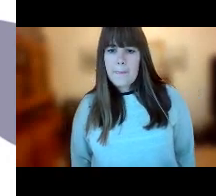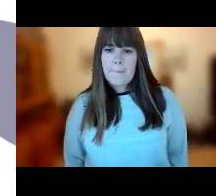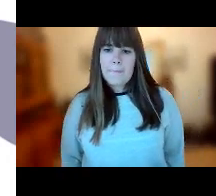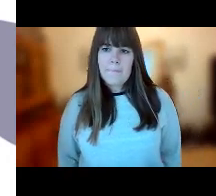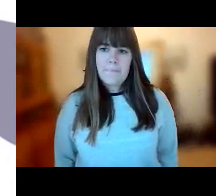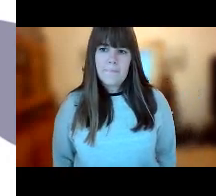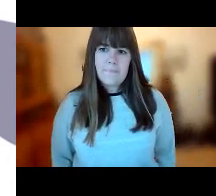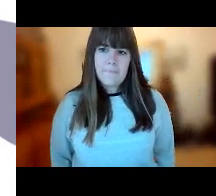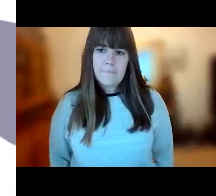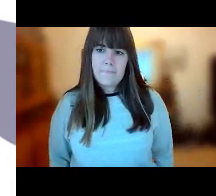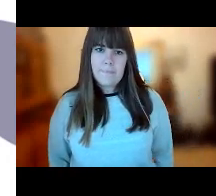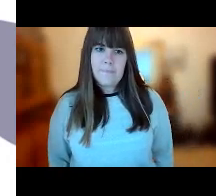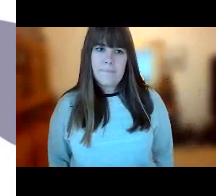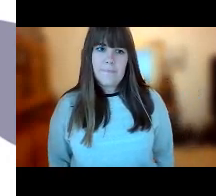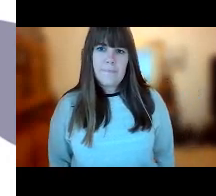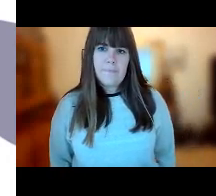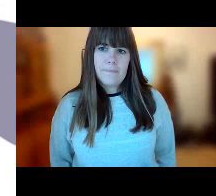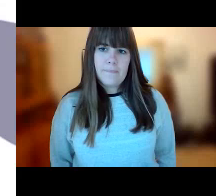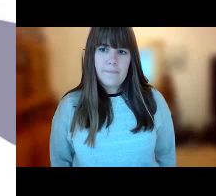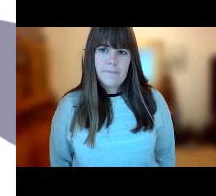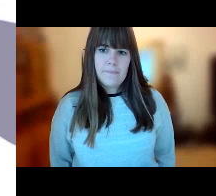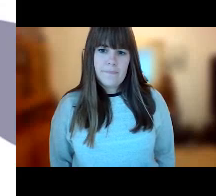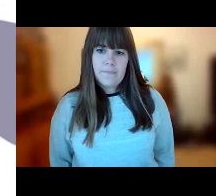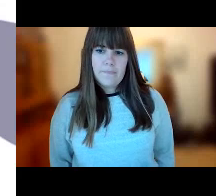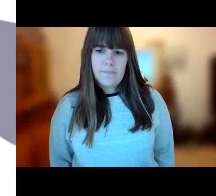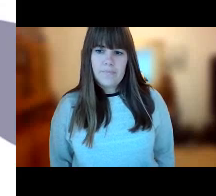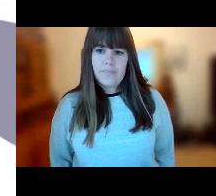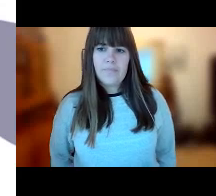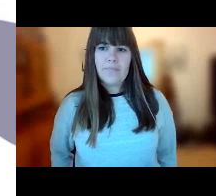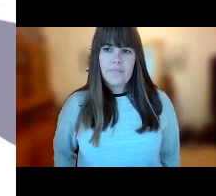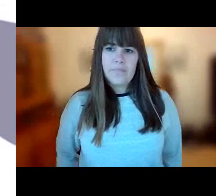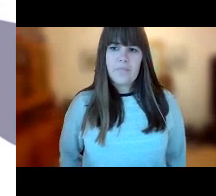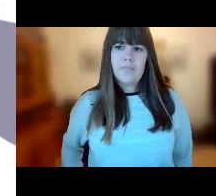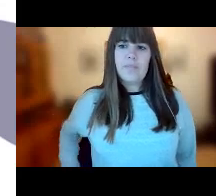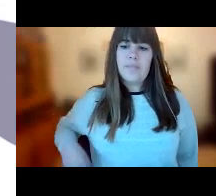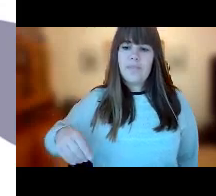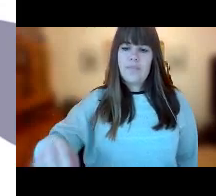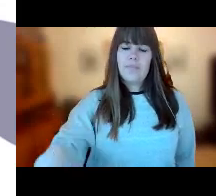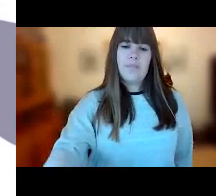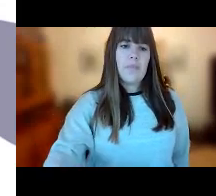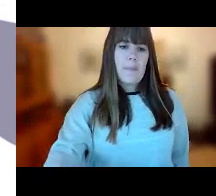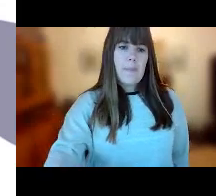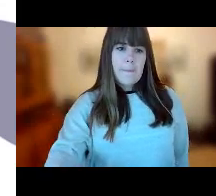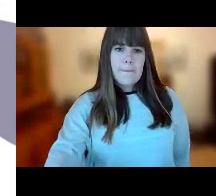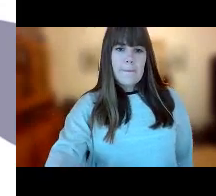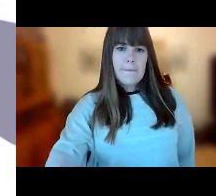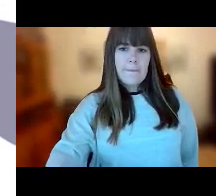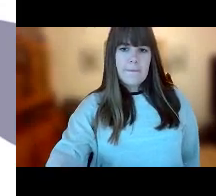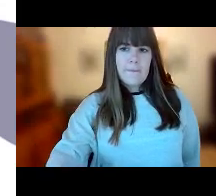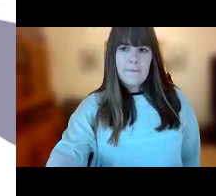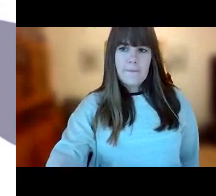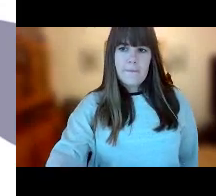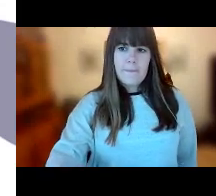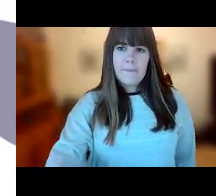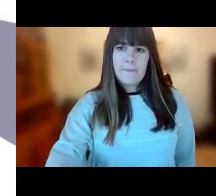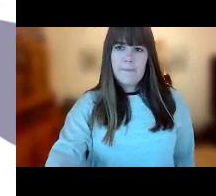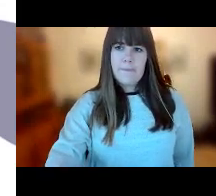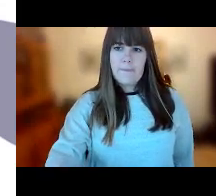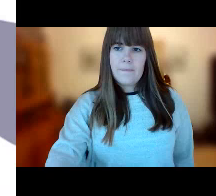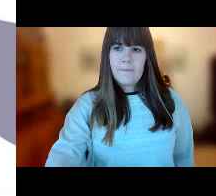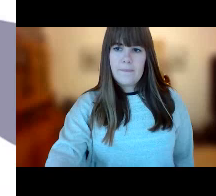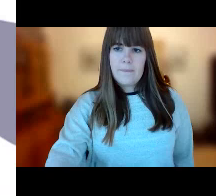advice, volunteer law and management, and latest news that is relevant for the voluntary sector. So please do take a